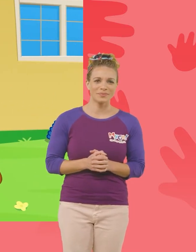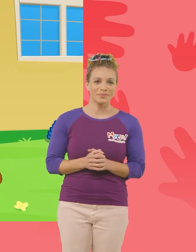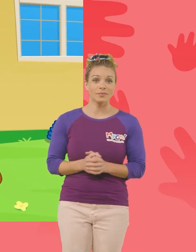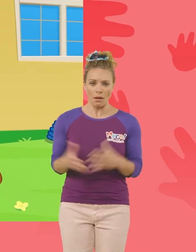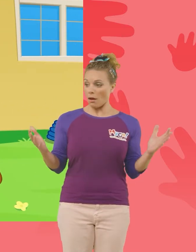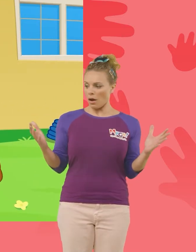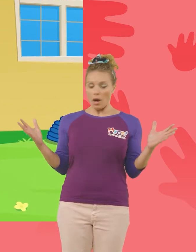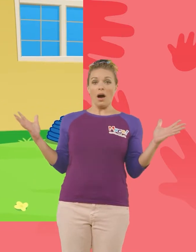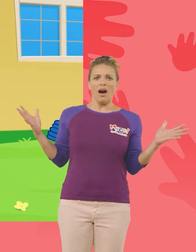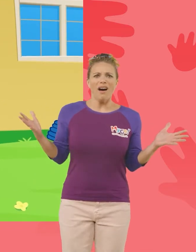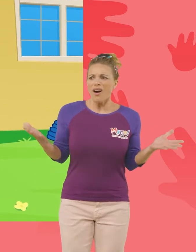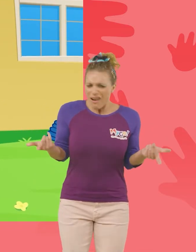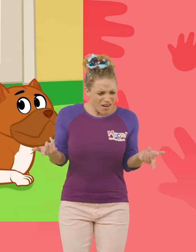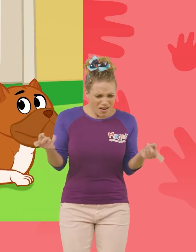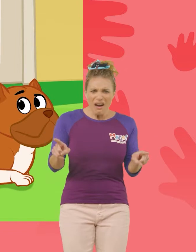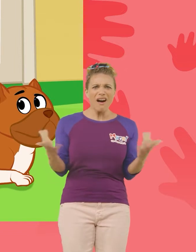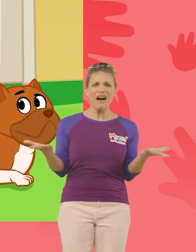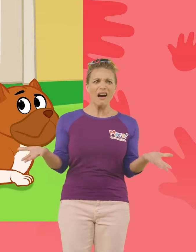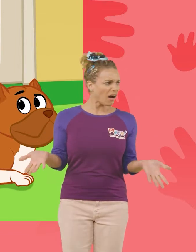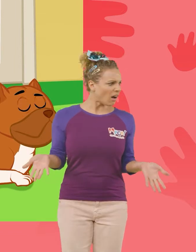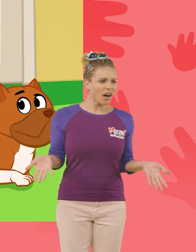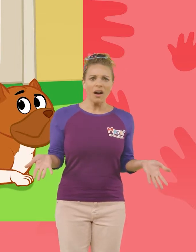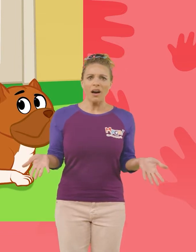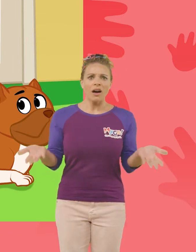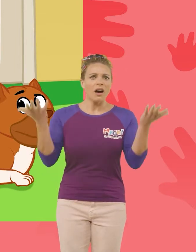Ugh! Ugh! What is going on?